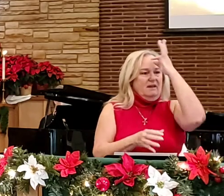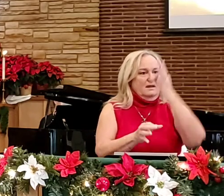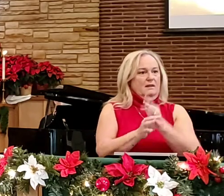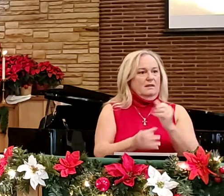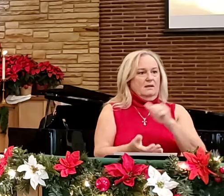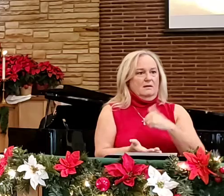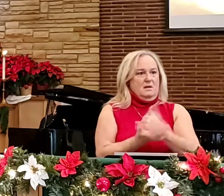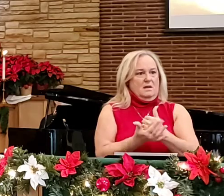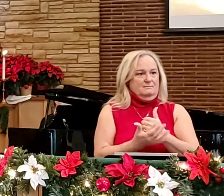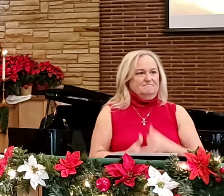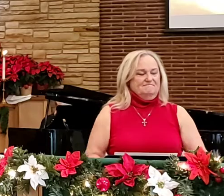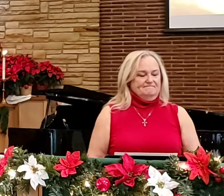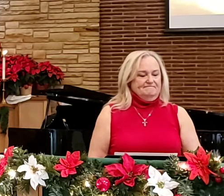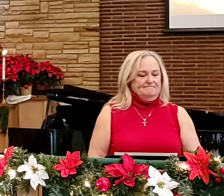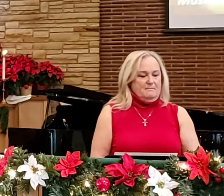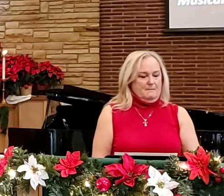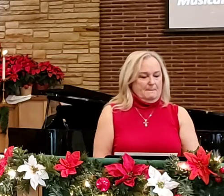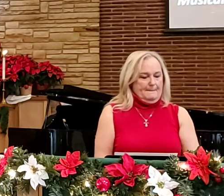Amen.